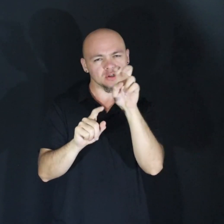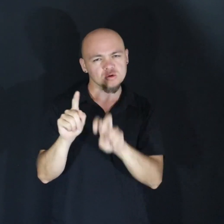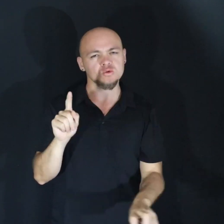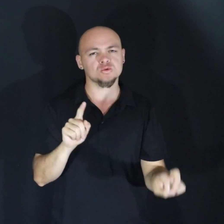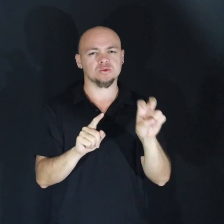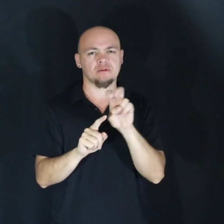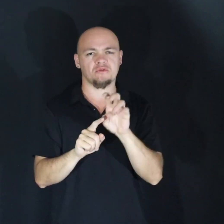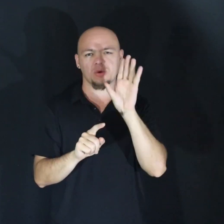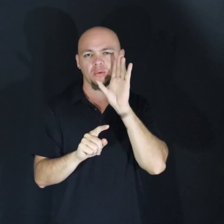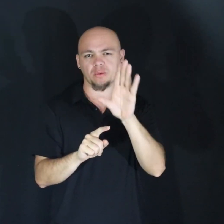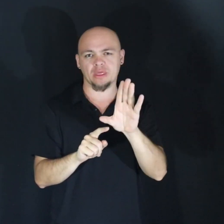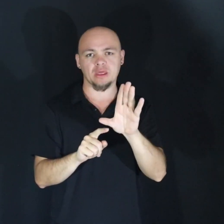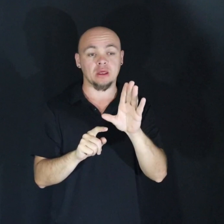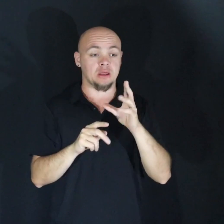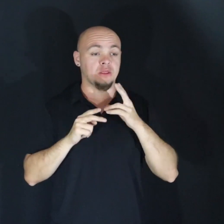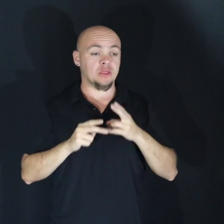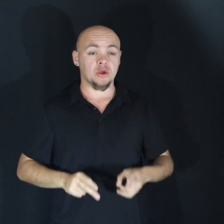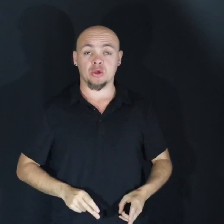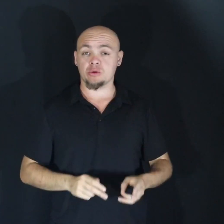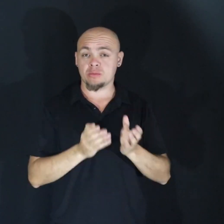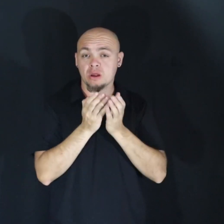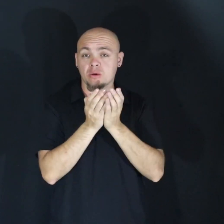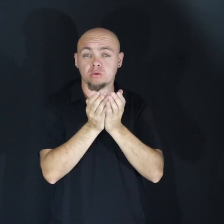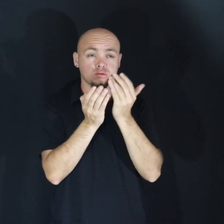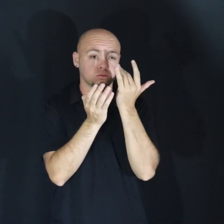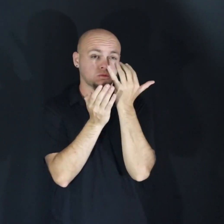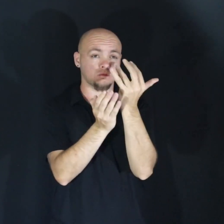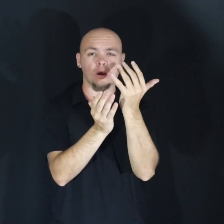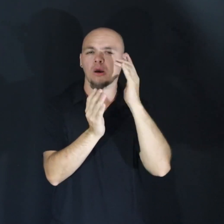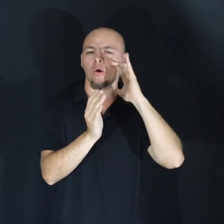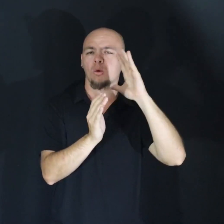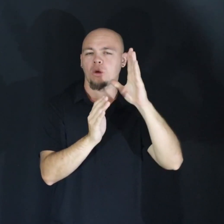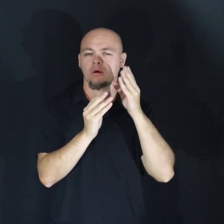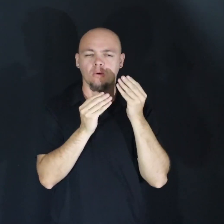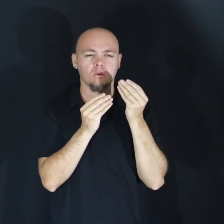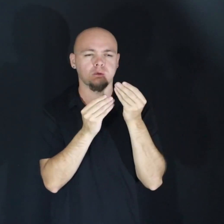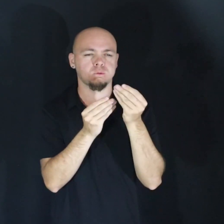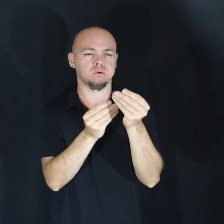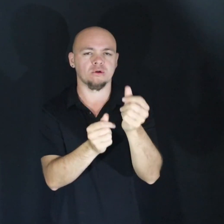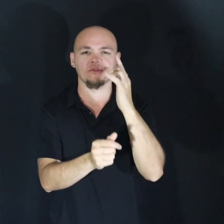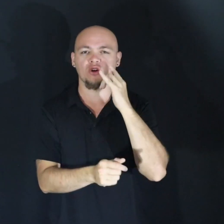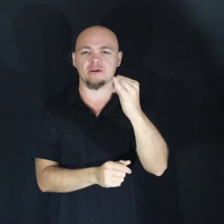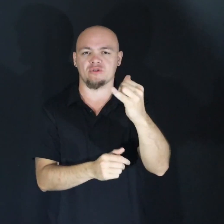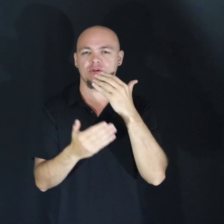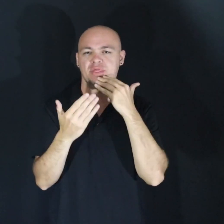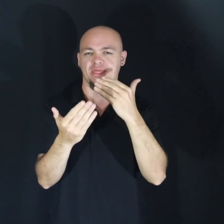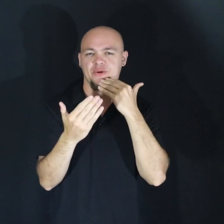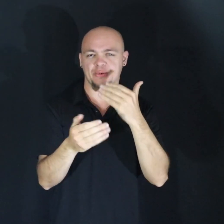The human sails will eternally flow. Thank you.